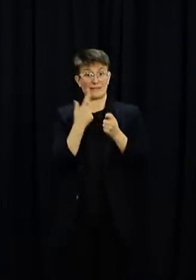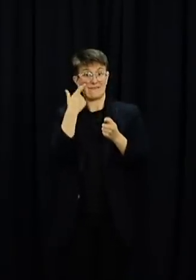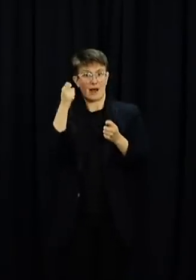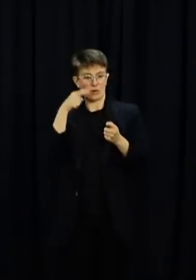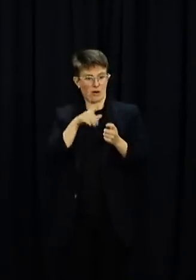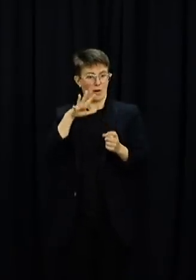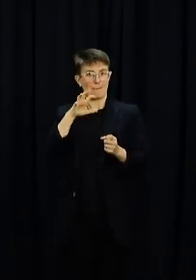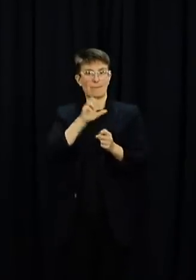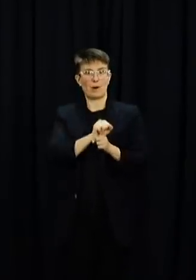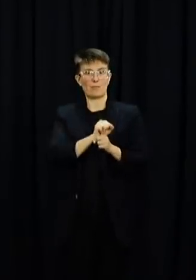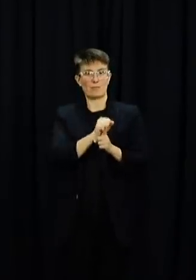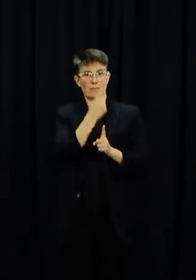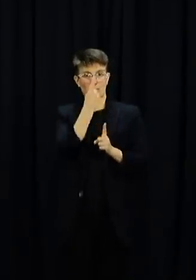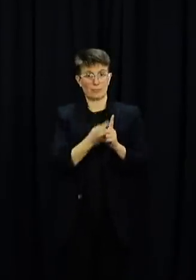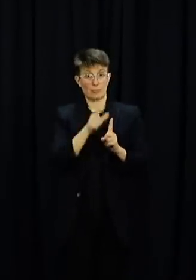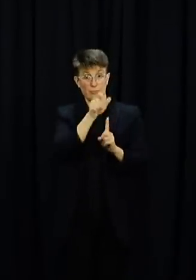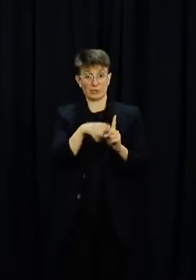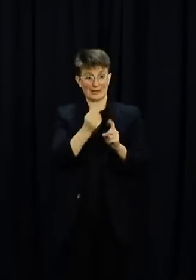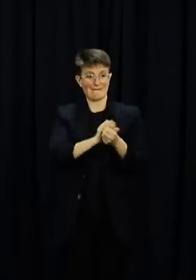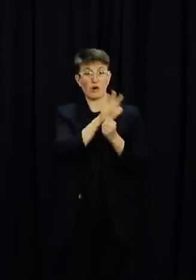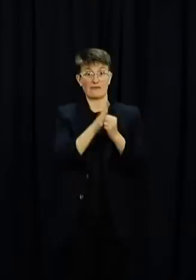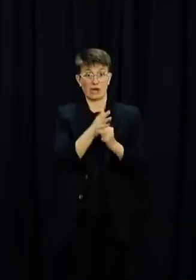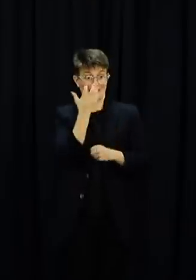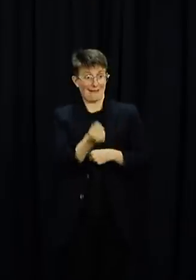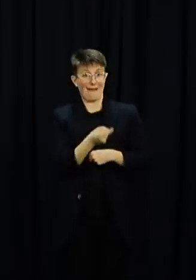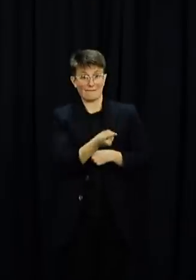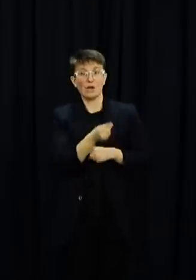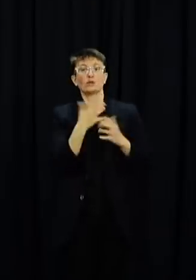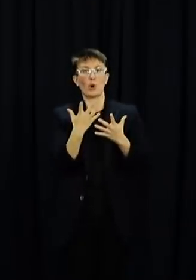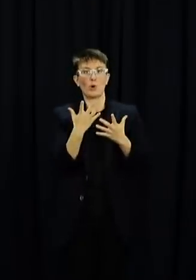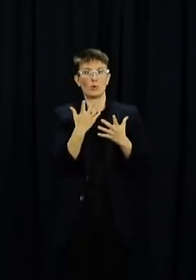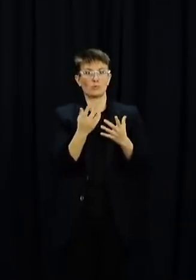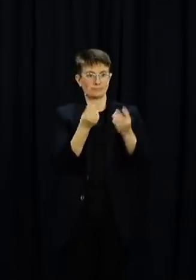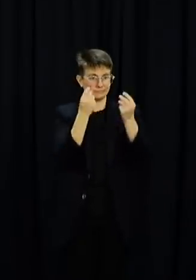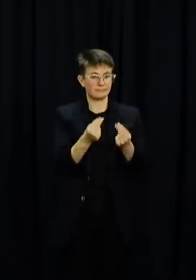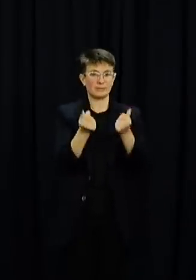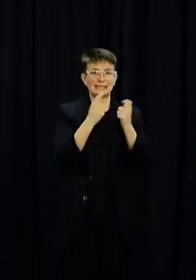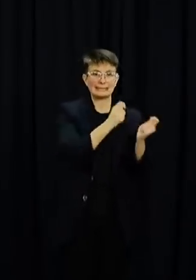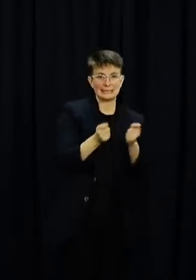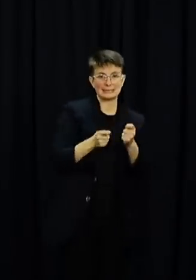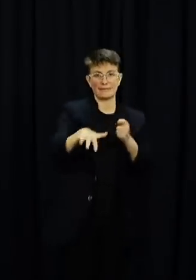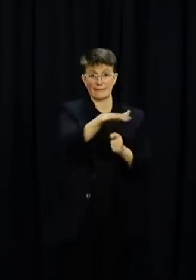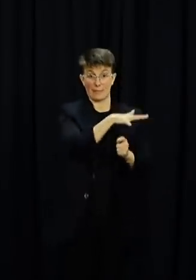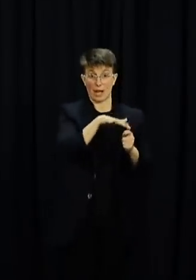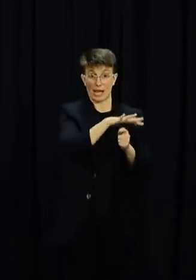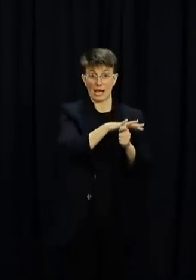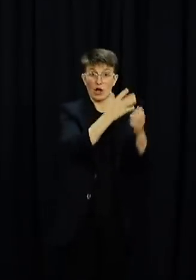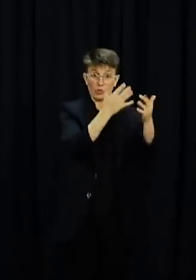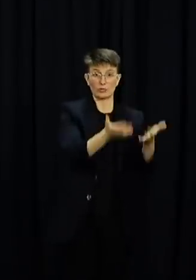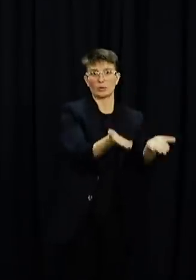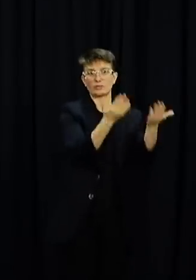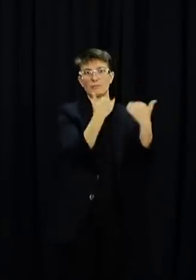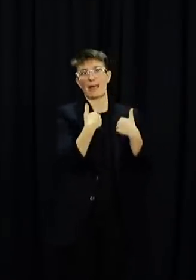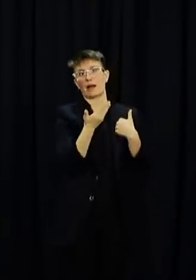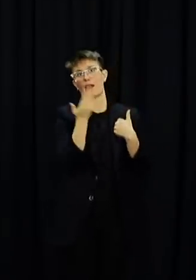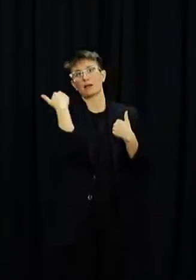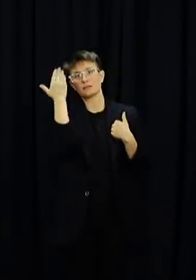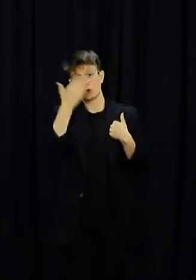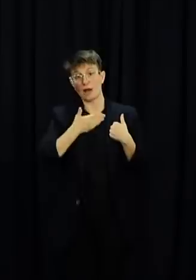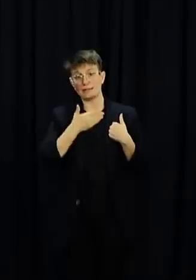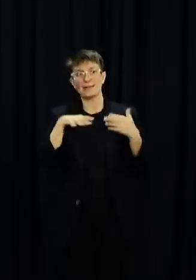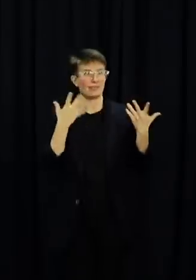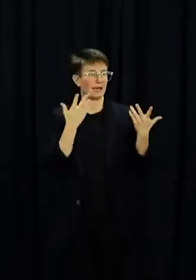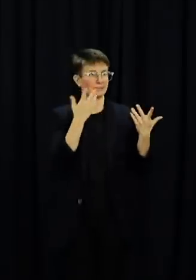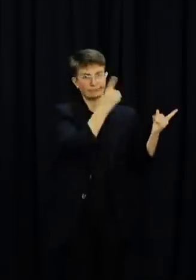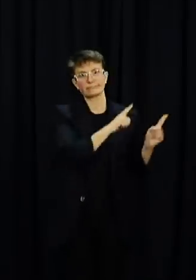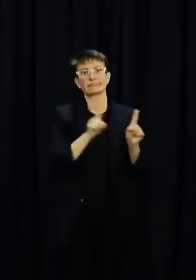entire family. Those results came through late last night. That was immediately communicated here. That then triggers,